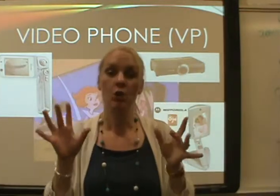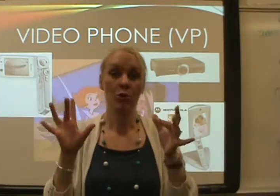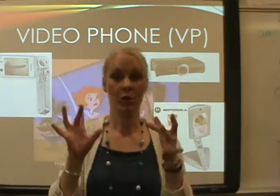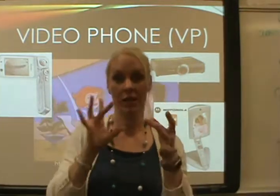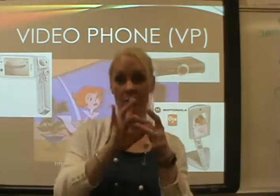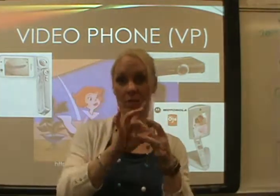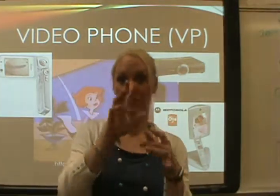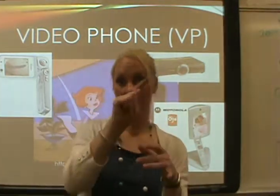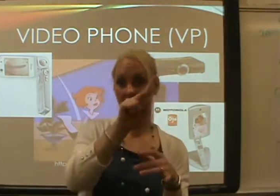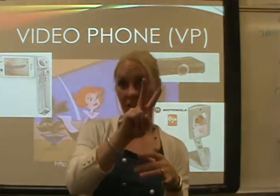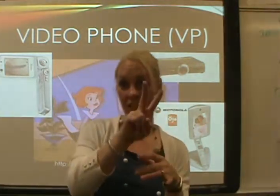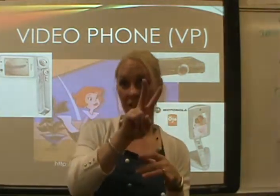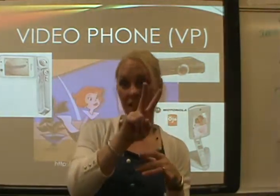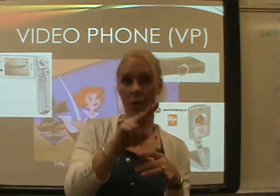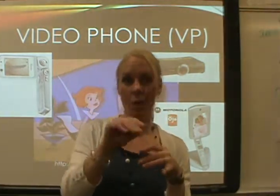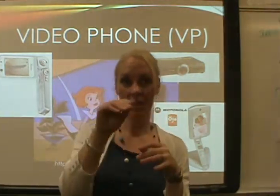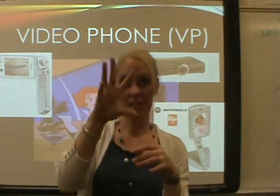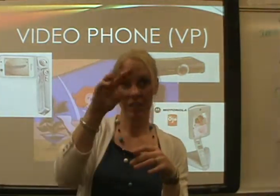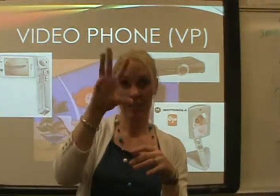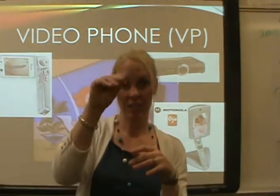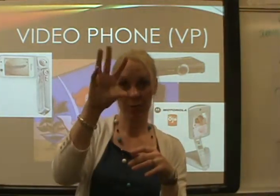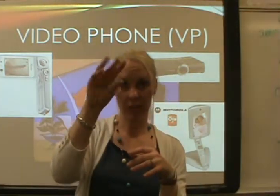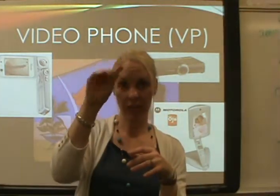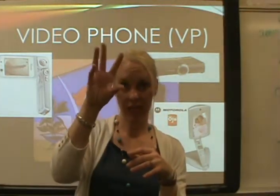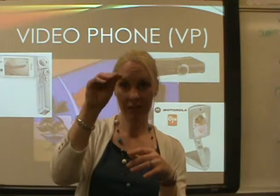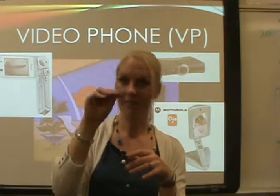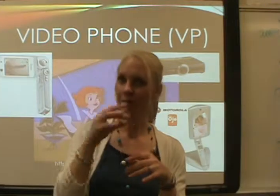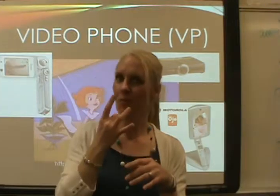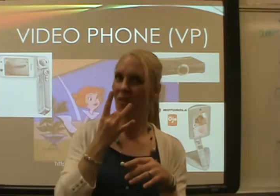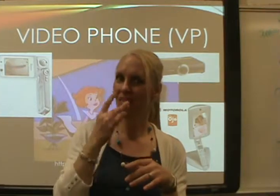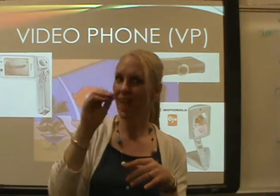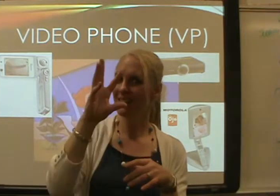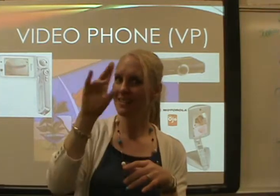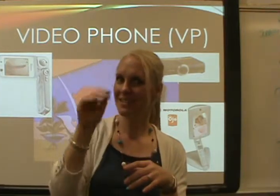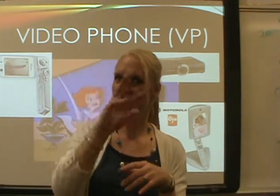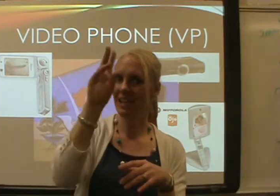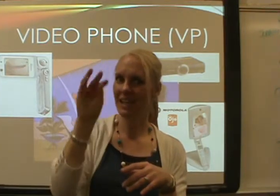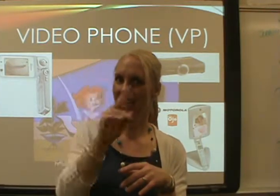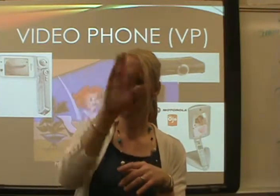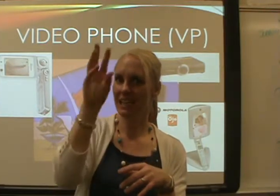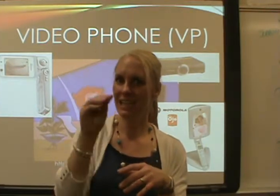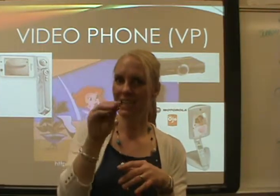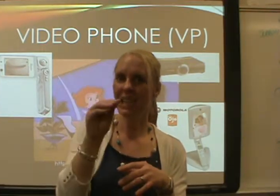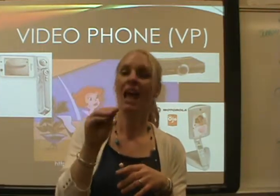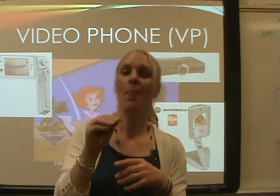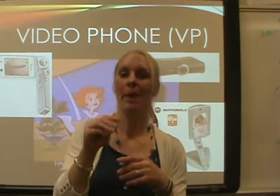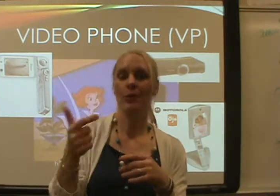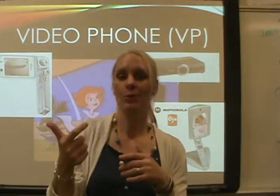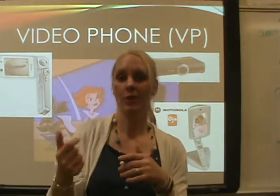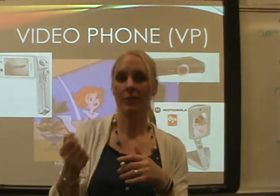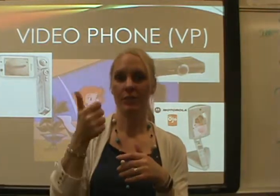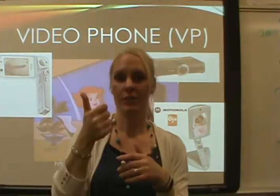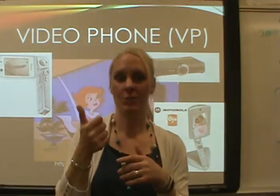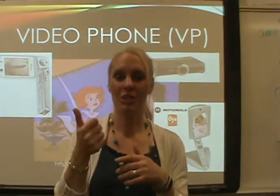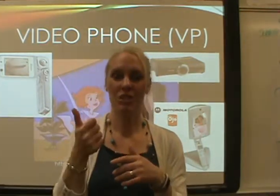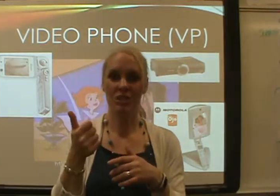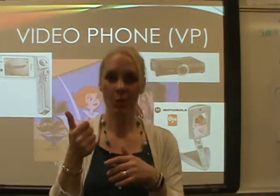can hook it up to your TV. When you see it ringing with lights, then you switch the